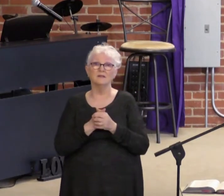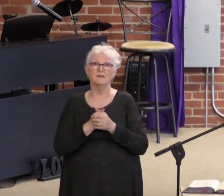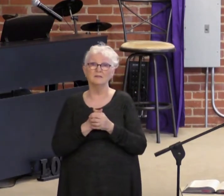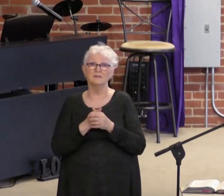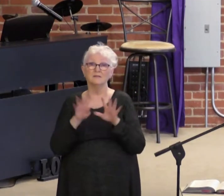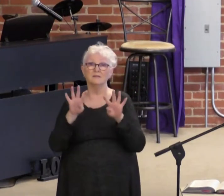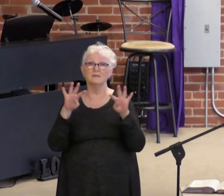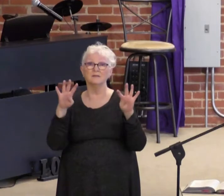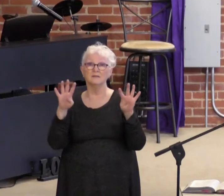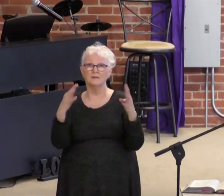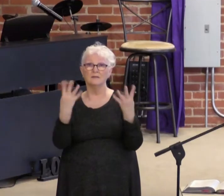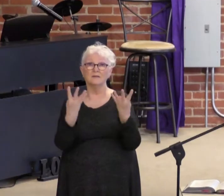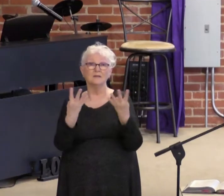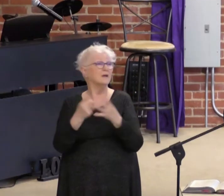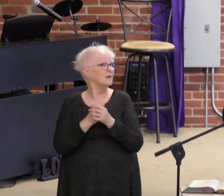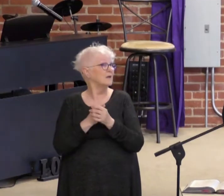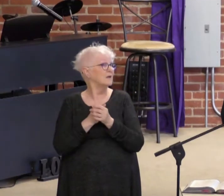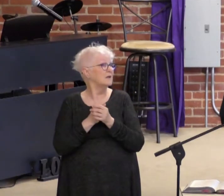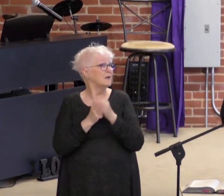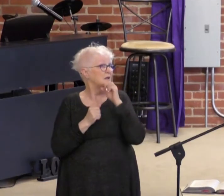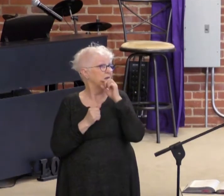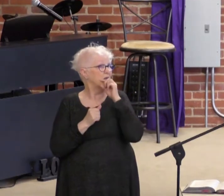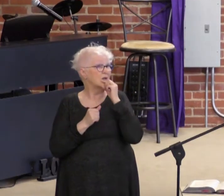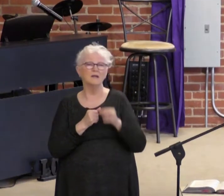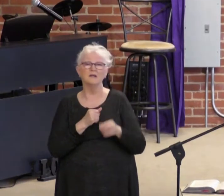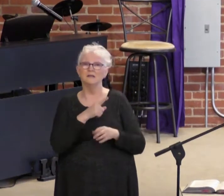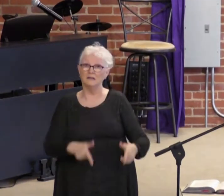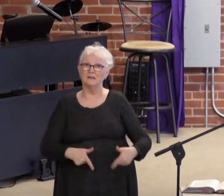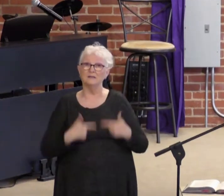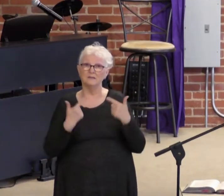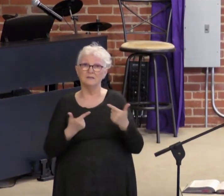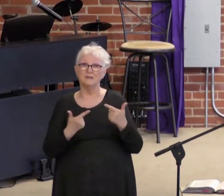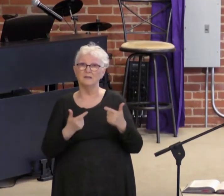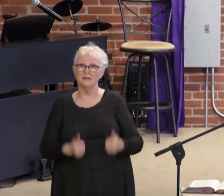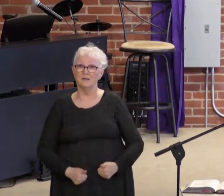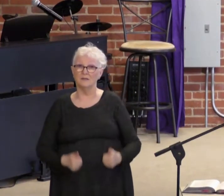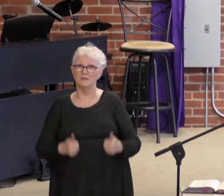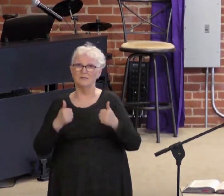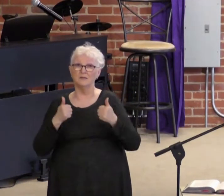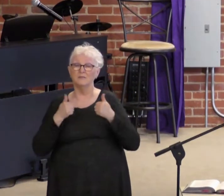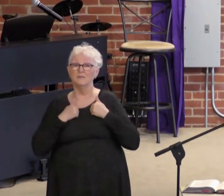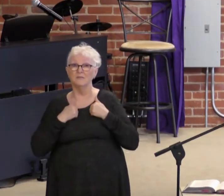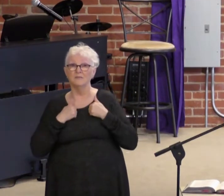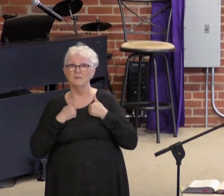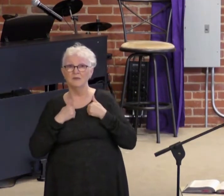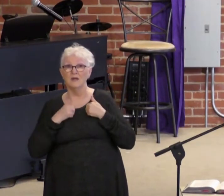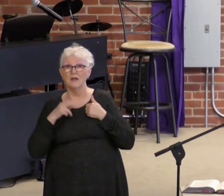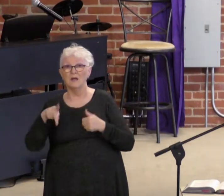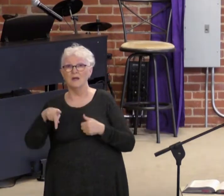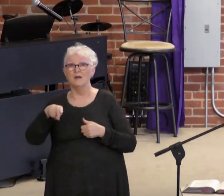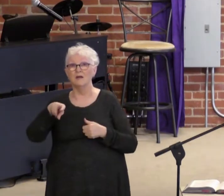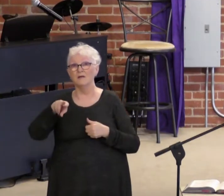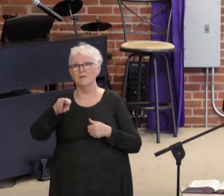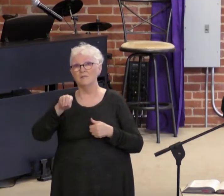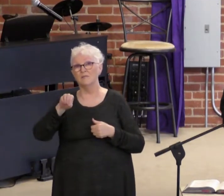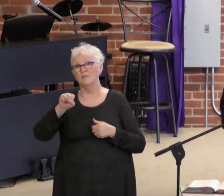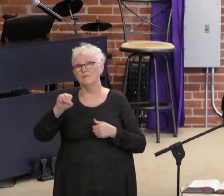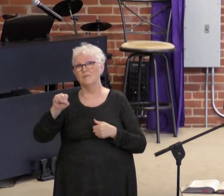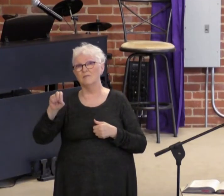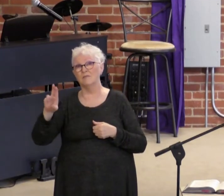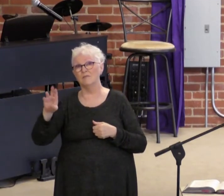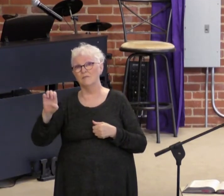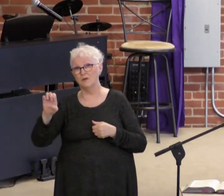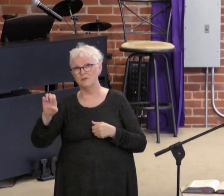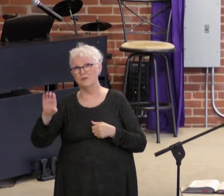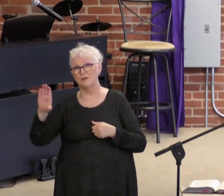but she lives in an apartment, but a pressure canner blew up on her a number of weeks ago, and she was